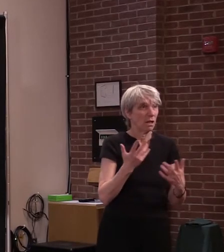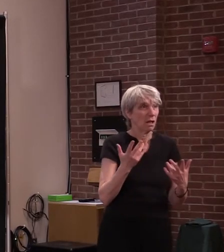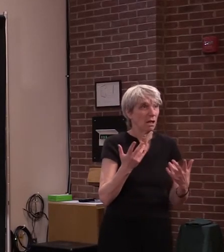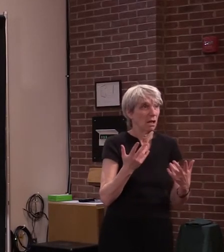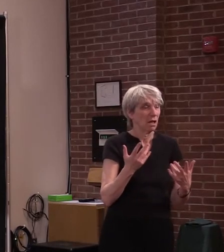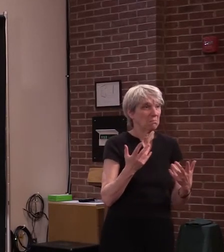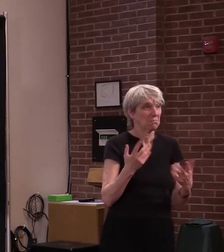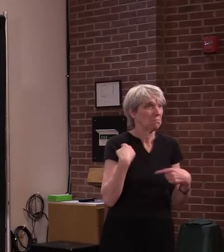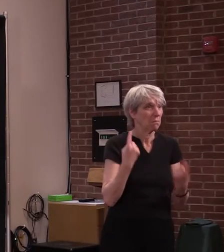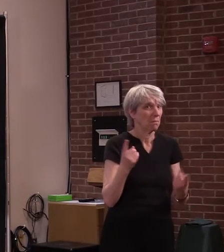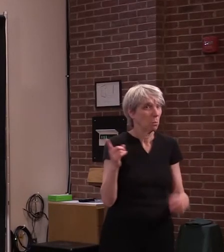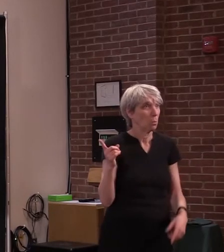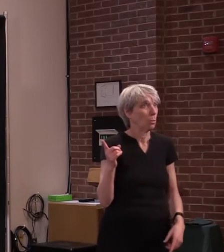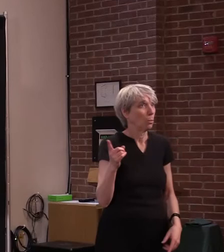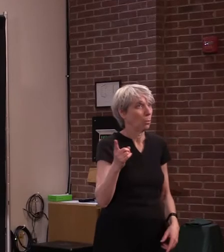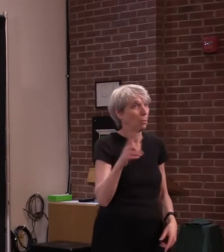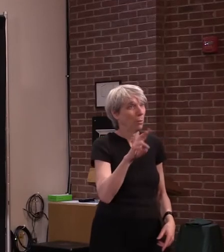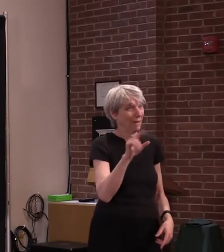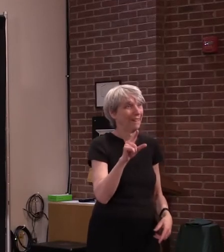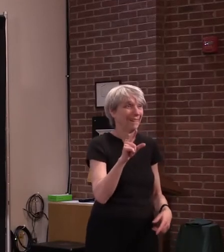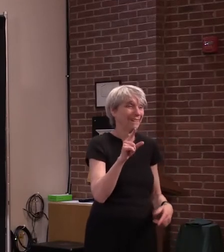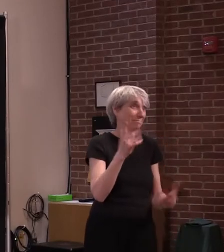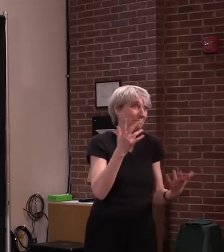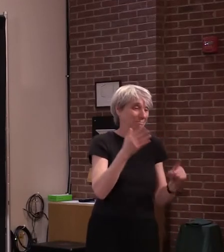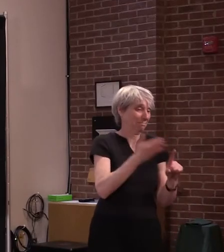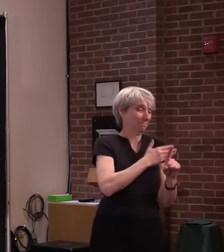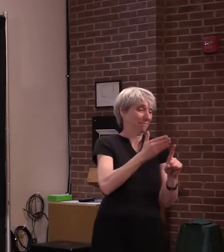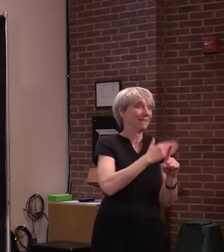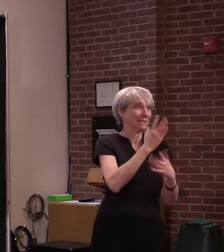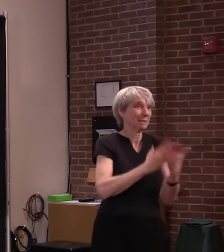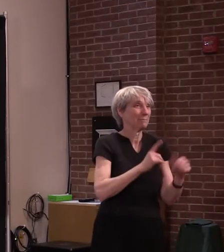record. Commissioner Pichette?